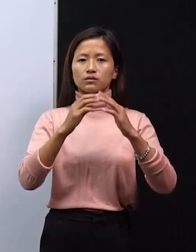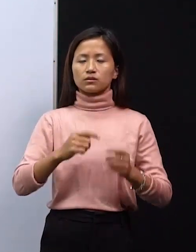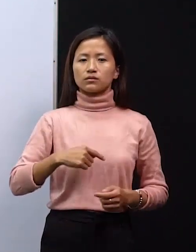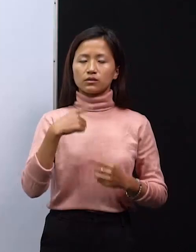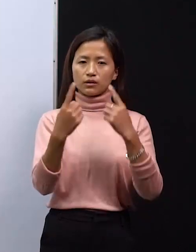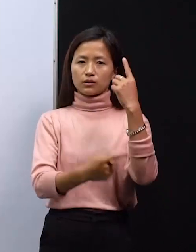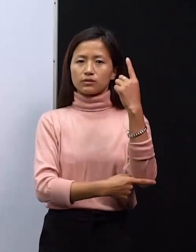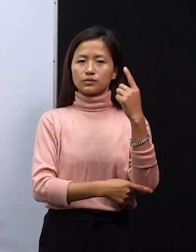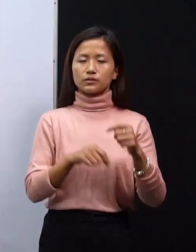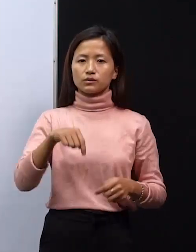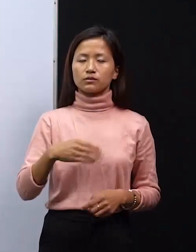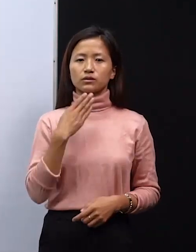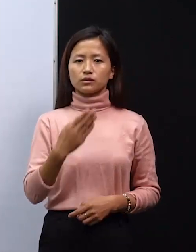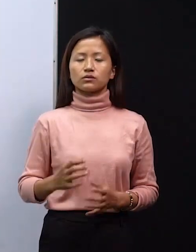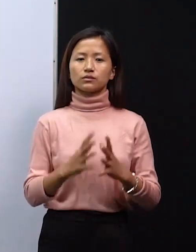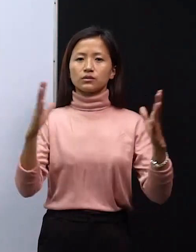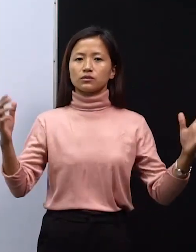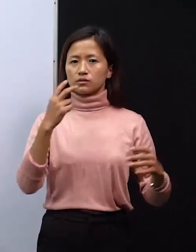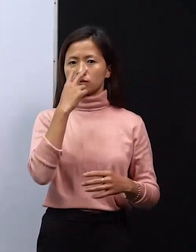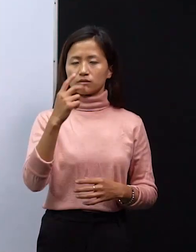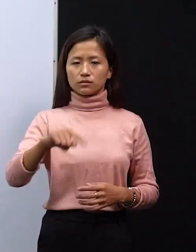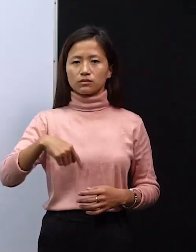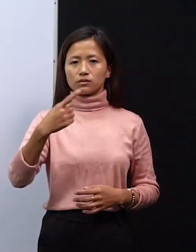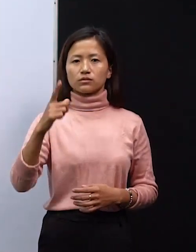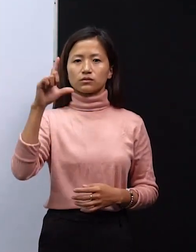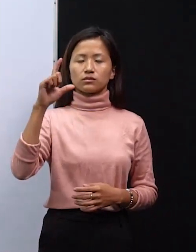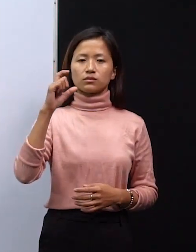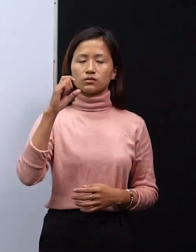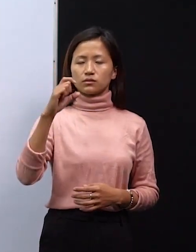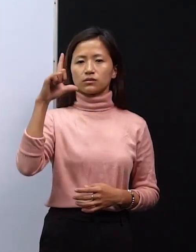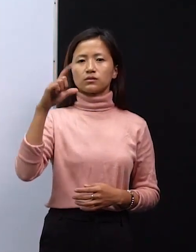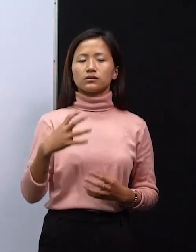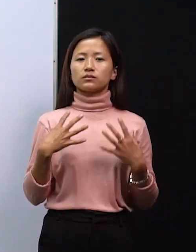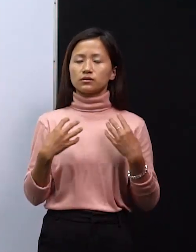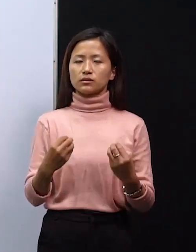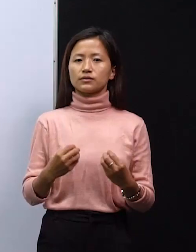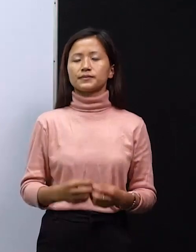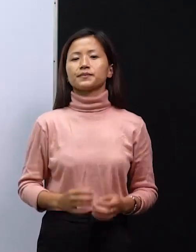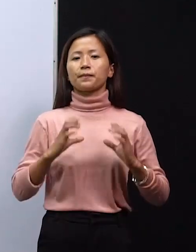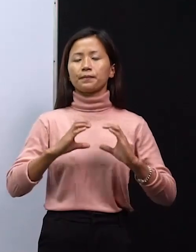conclude today's lesson. Thank you so much. I'll see you again in the next class. Till then, take care. Bye-bye.